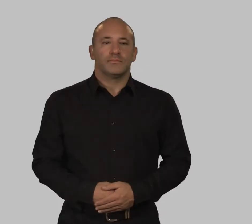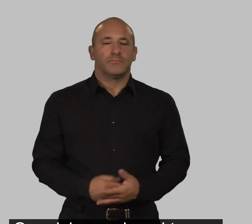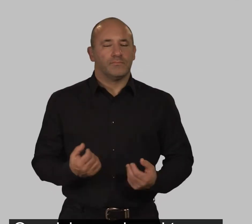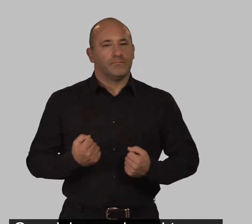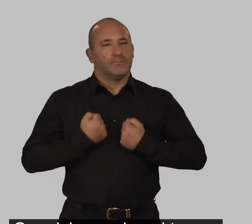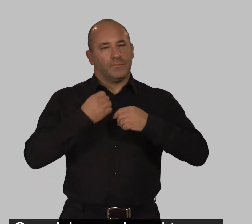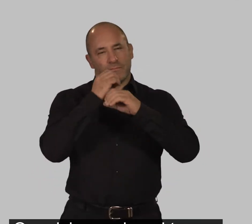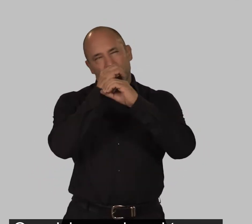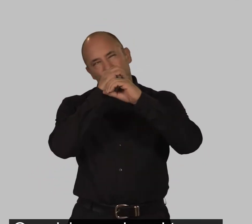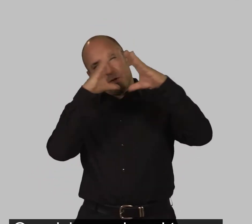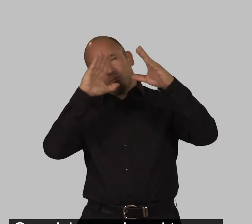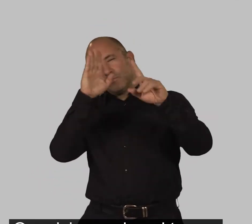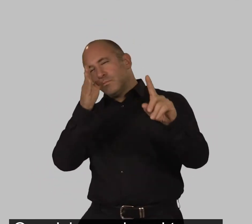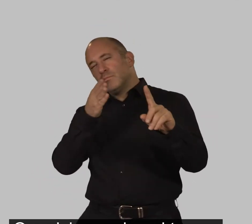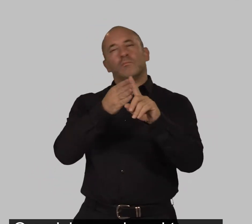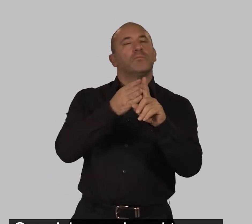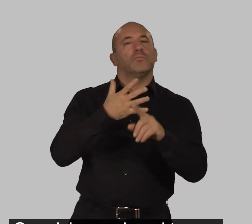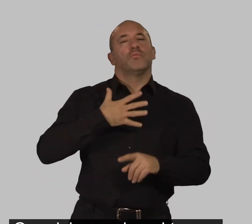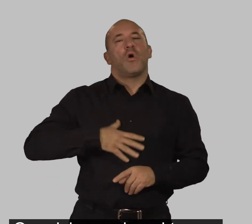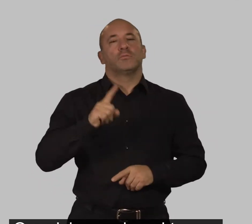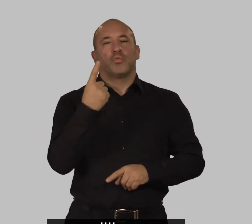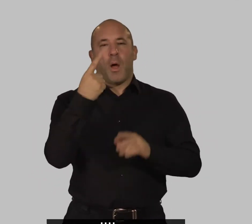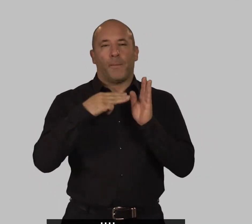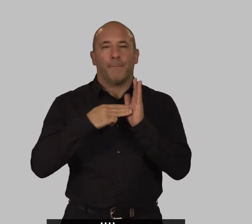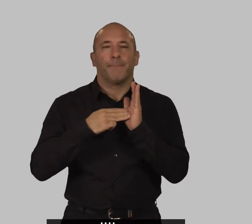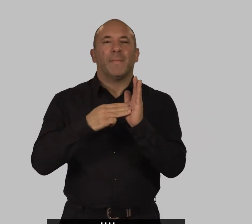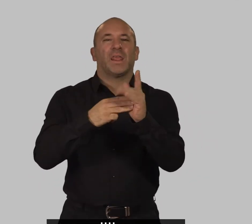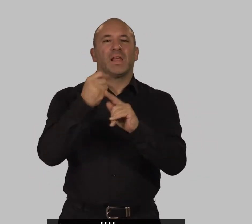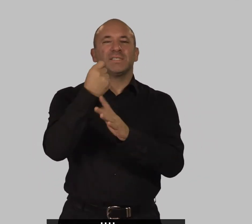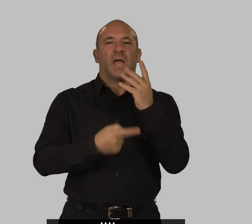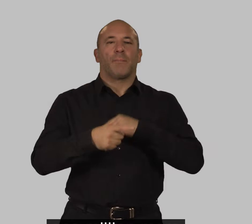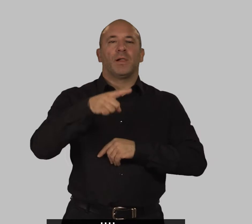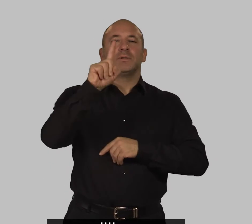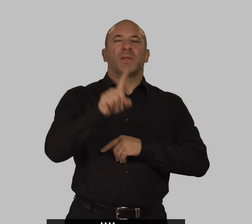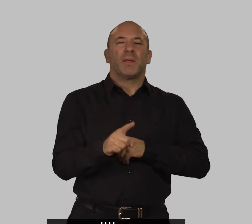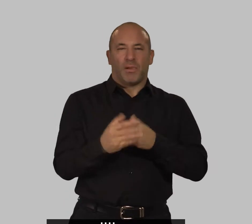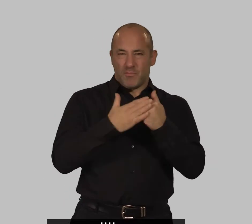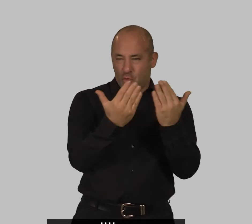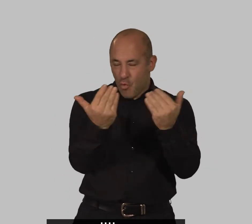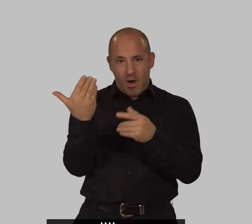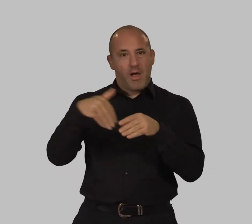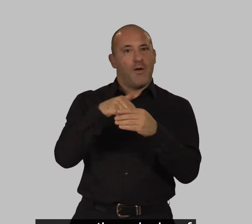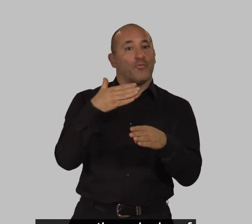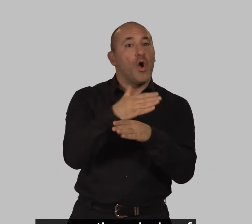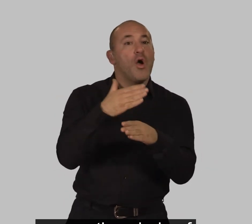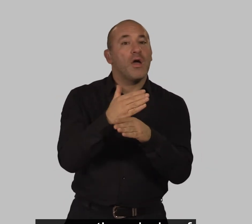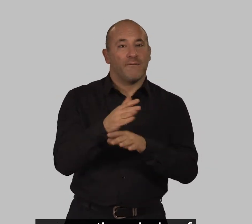Our vision and goal to see 1 million more disabled people in work covers the whole of the United